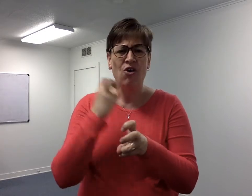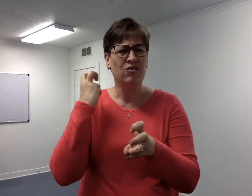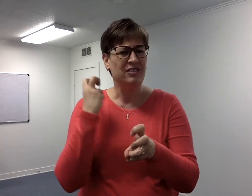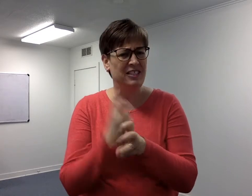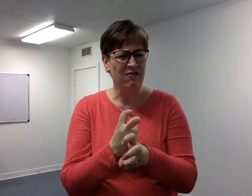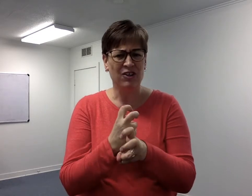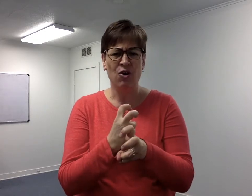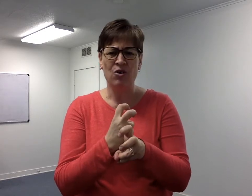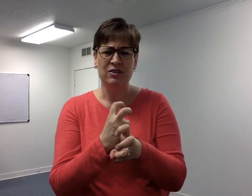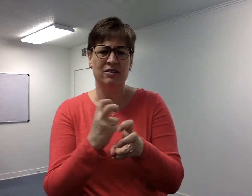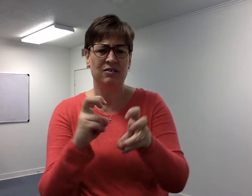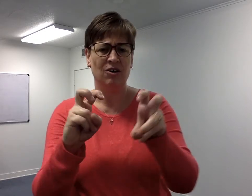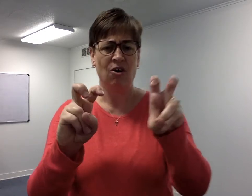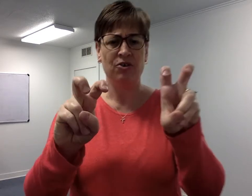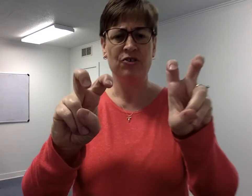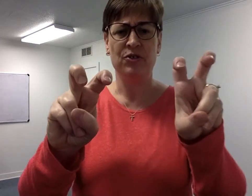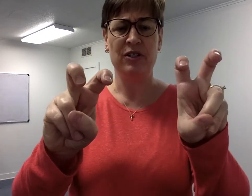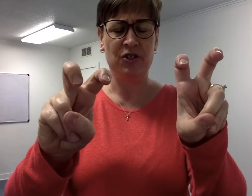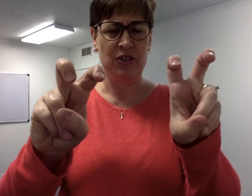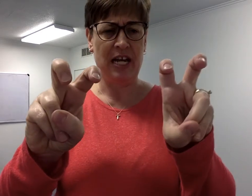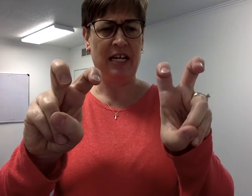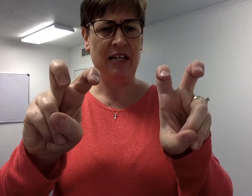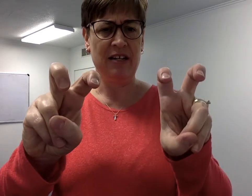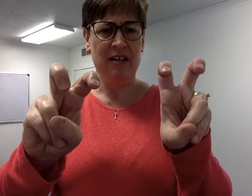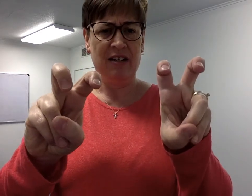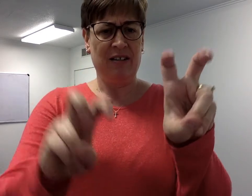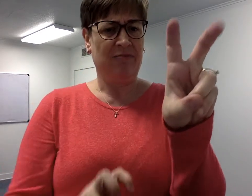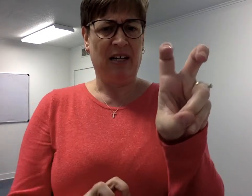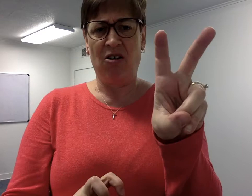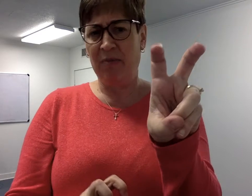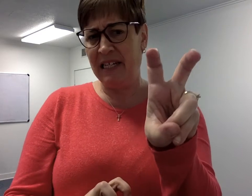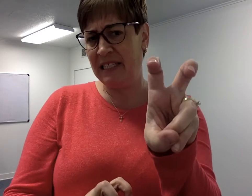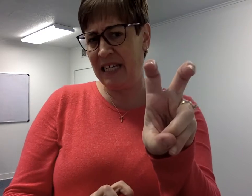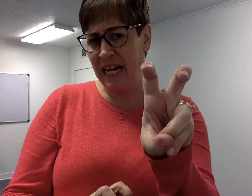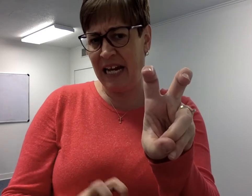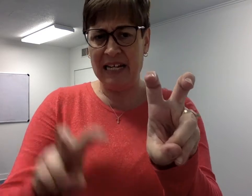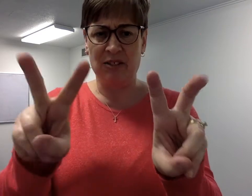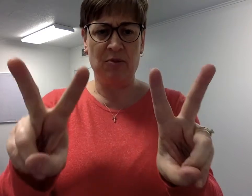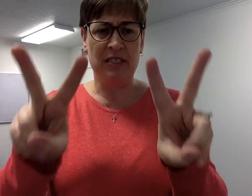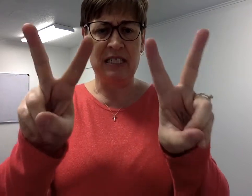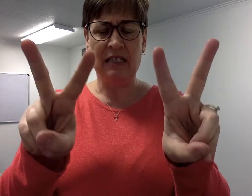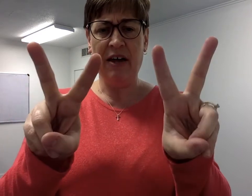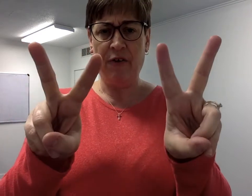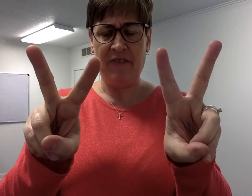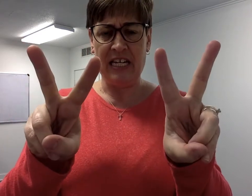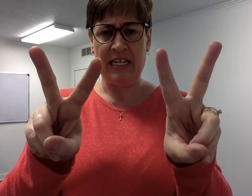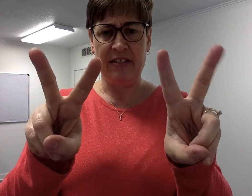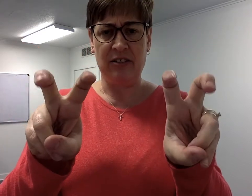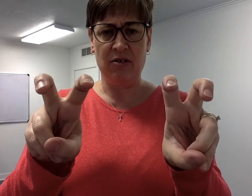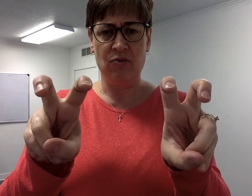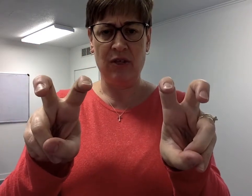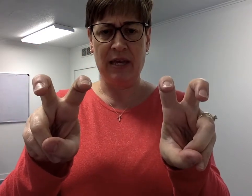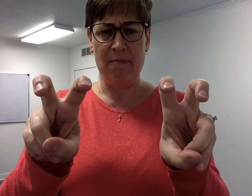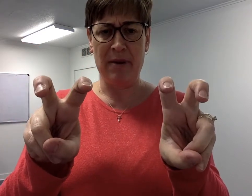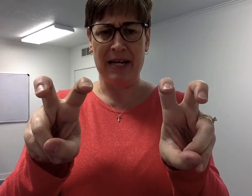hard, difficult, all you're doing is you're taking, I call them like snake eyes almost. It's letter V's with them